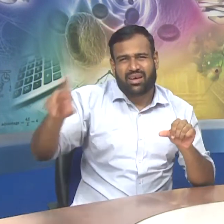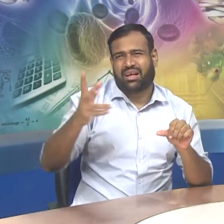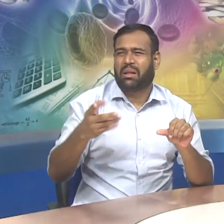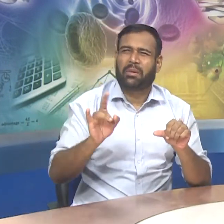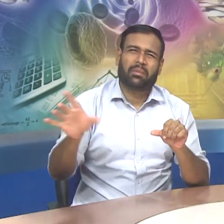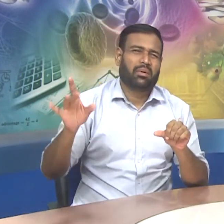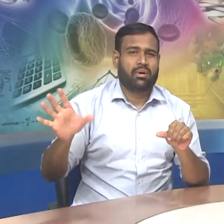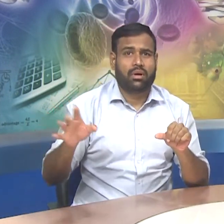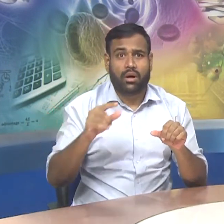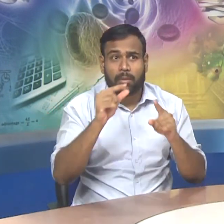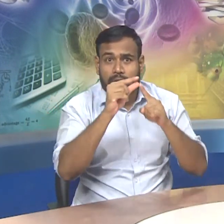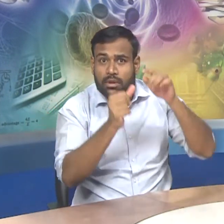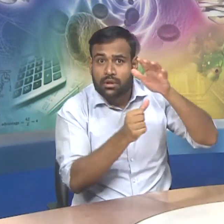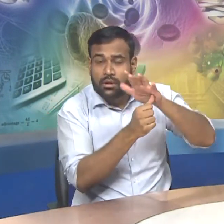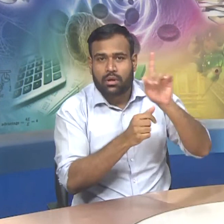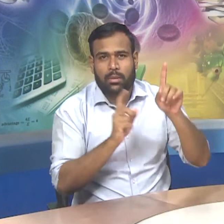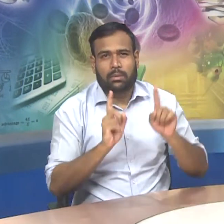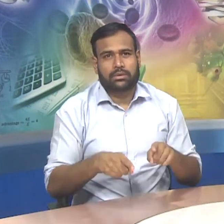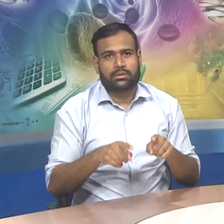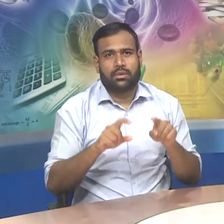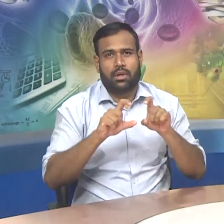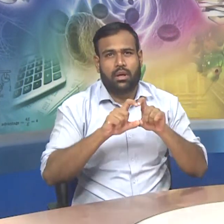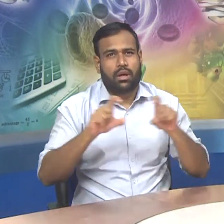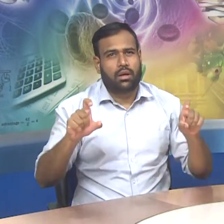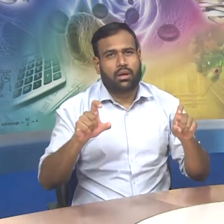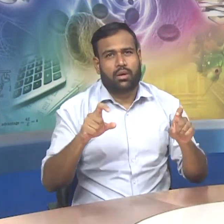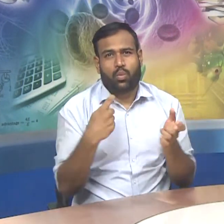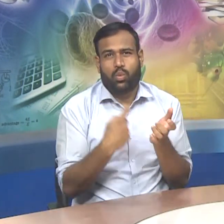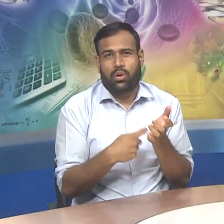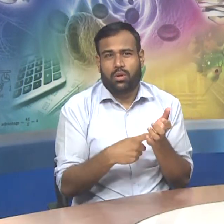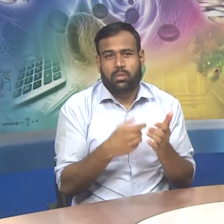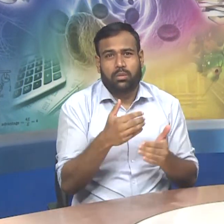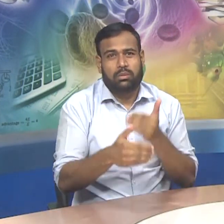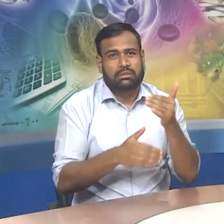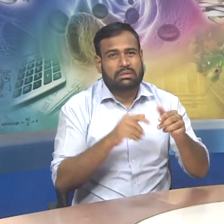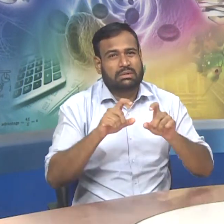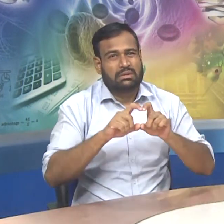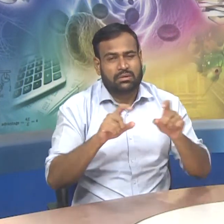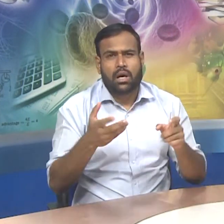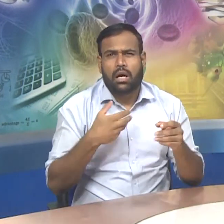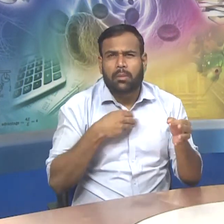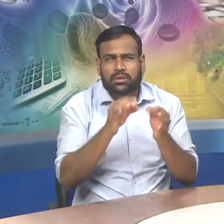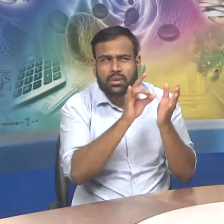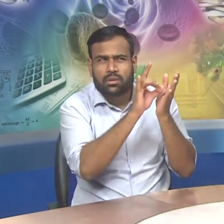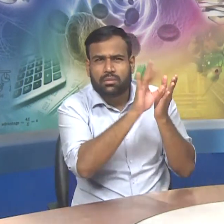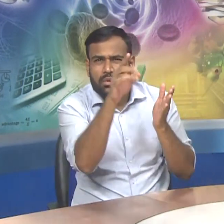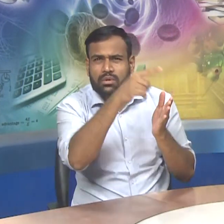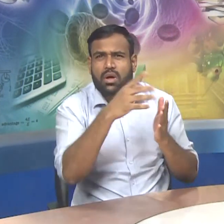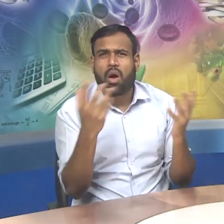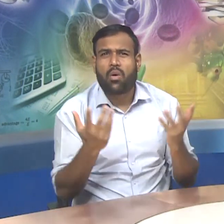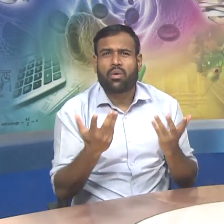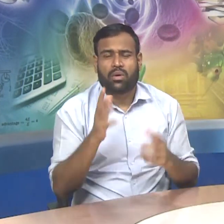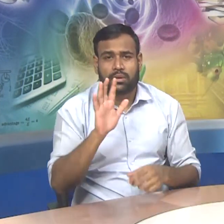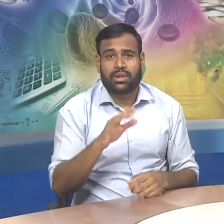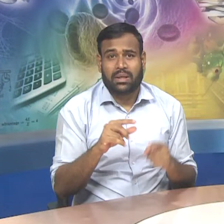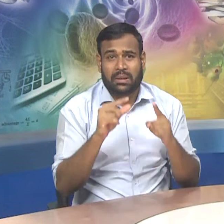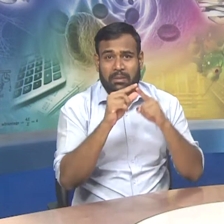The president can only be removed from office through a process called impeachment.